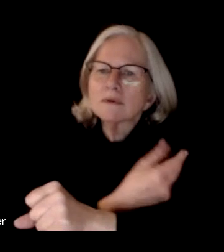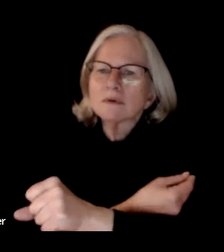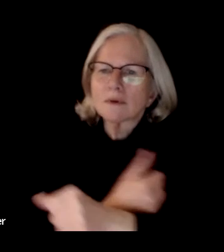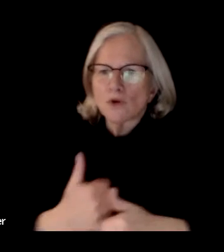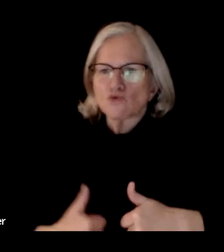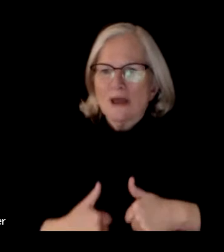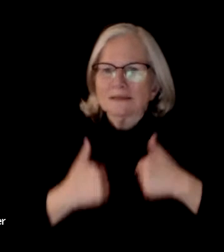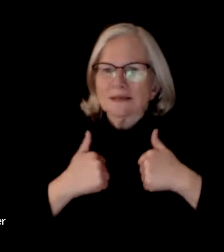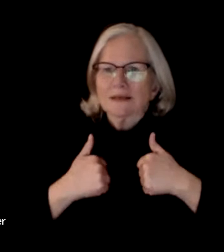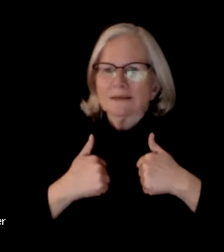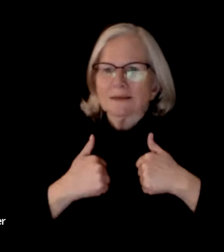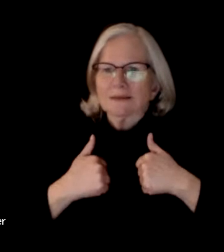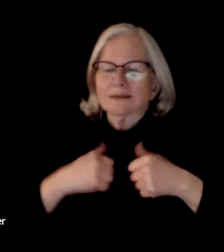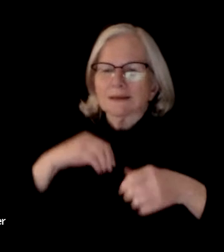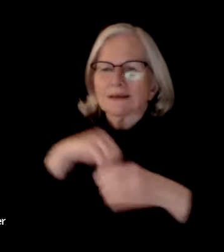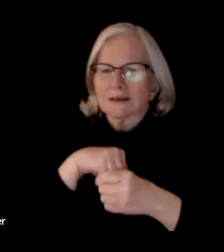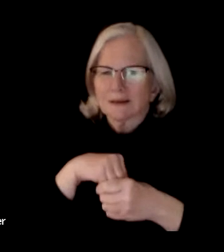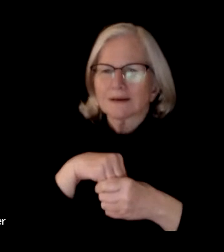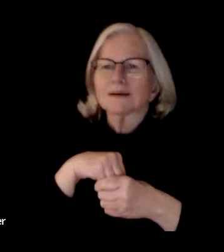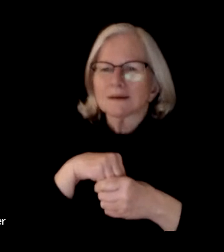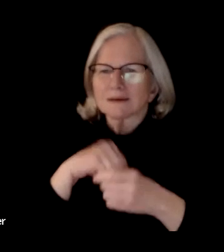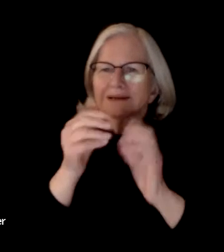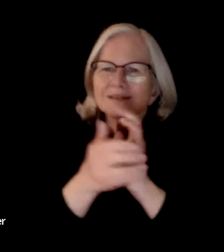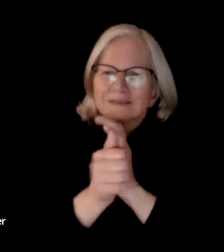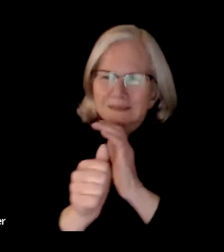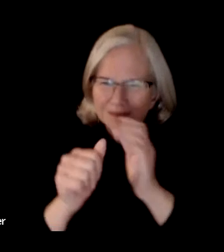our skilled nursing and assisted living.